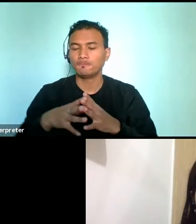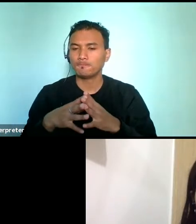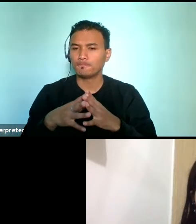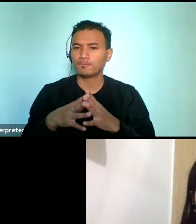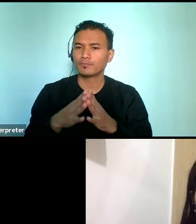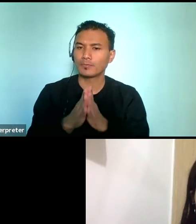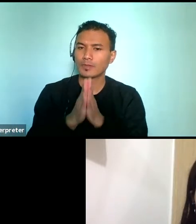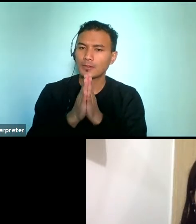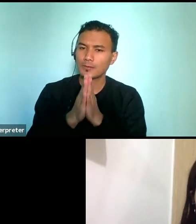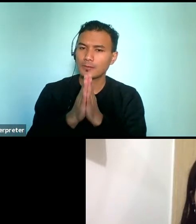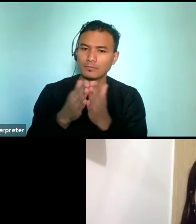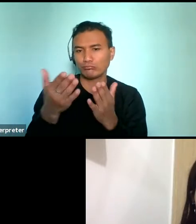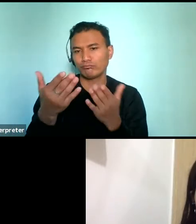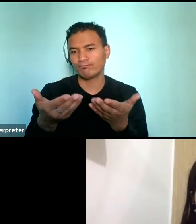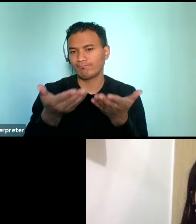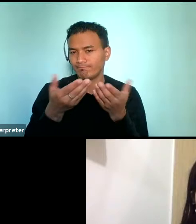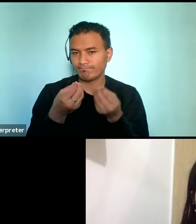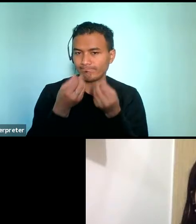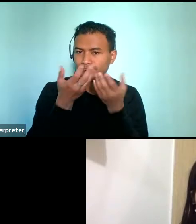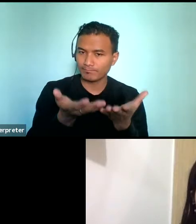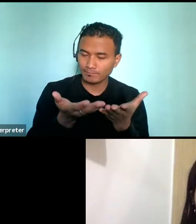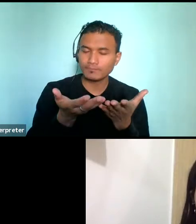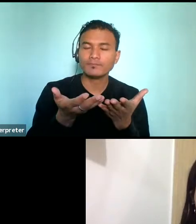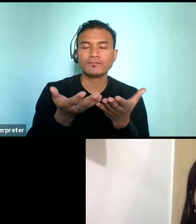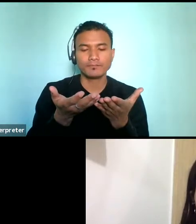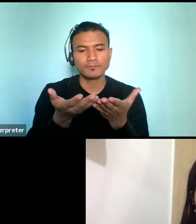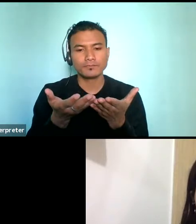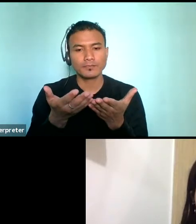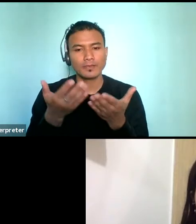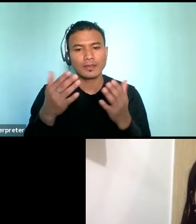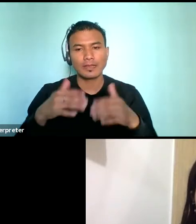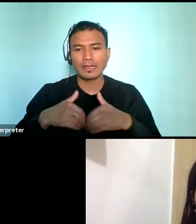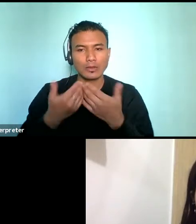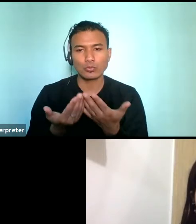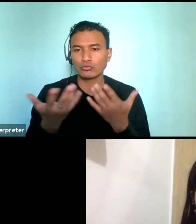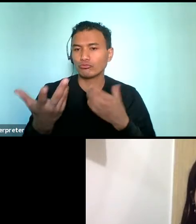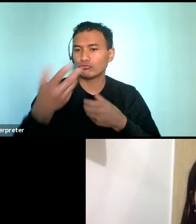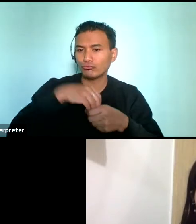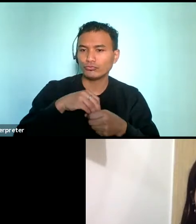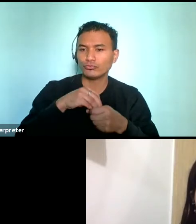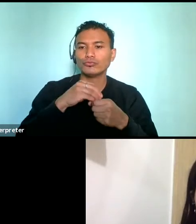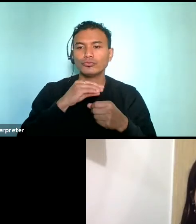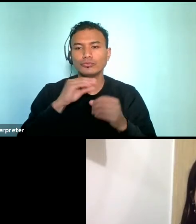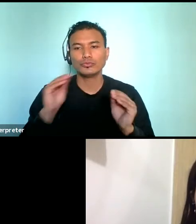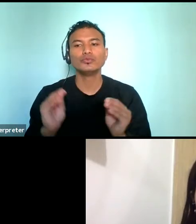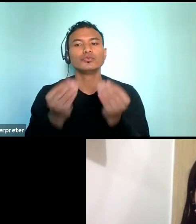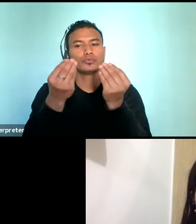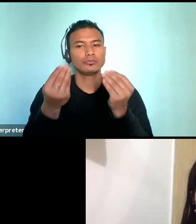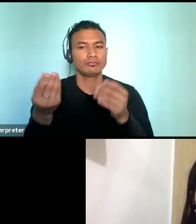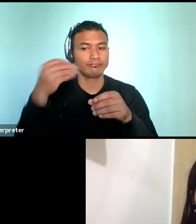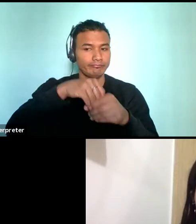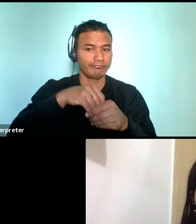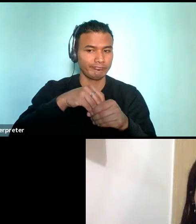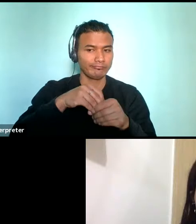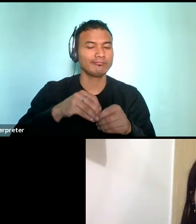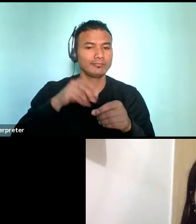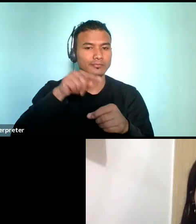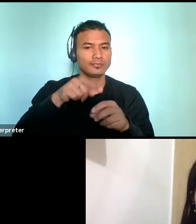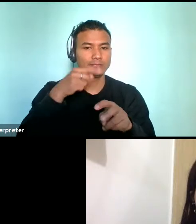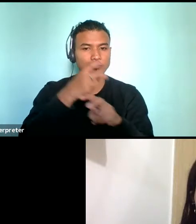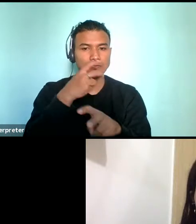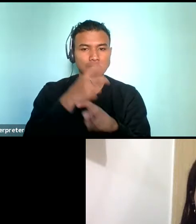please let us know more about how including youth in the decision-making process is crucial